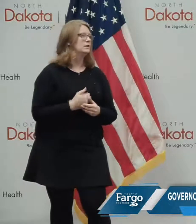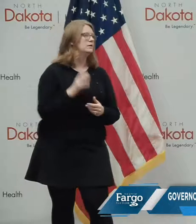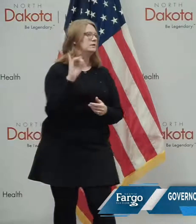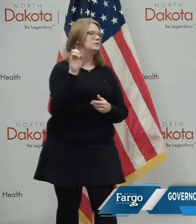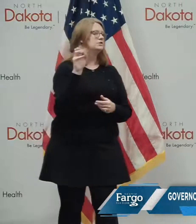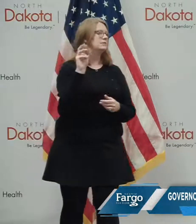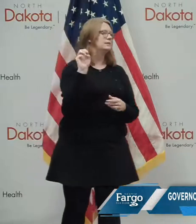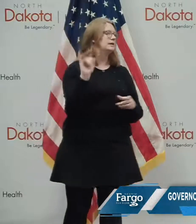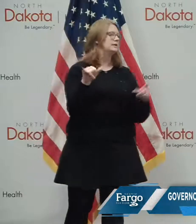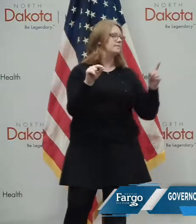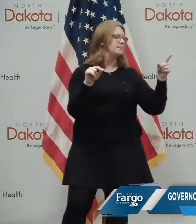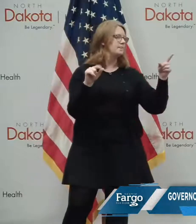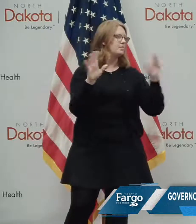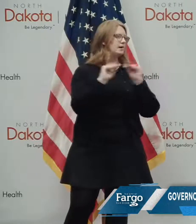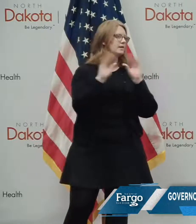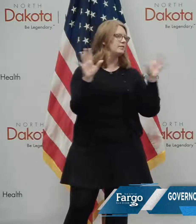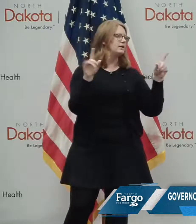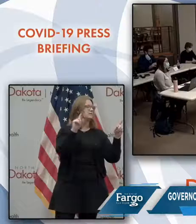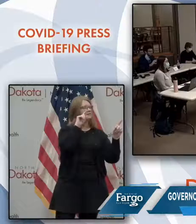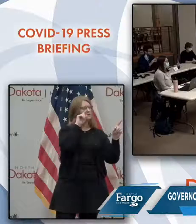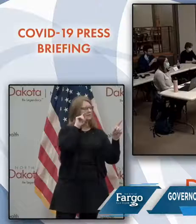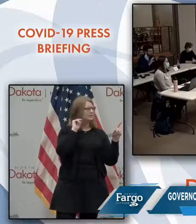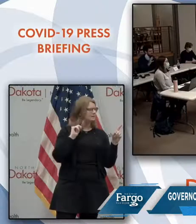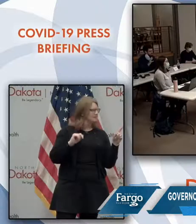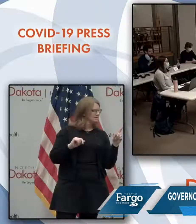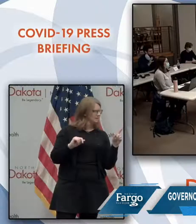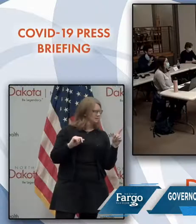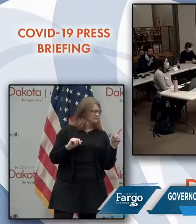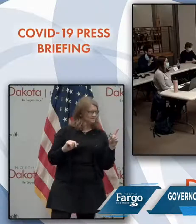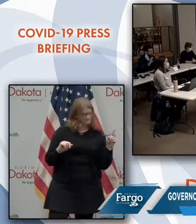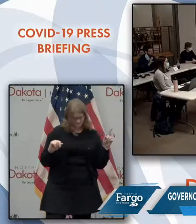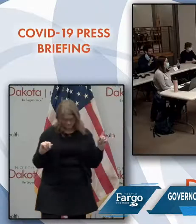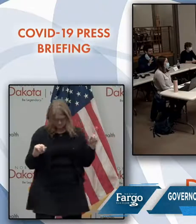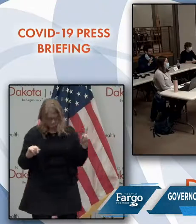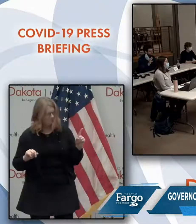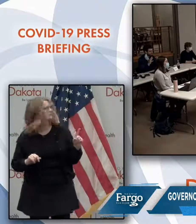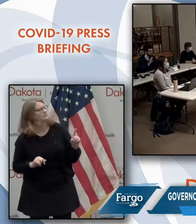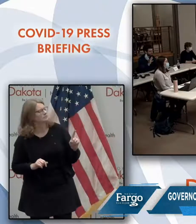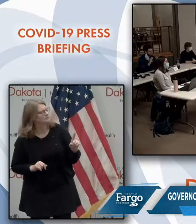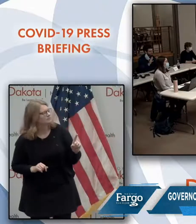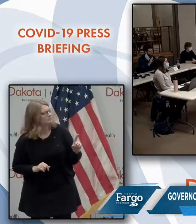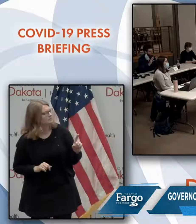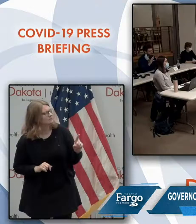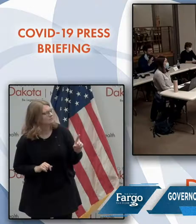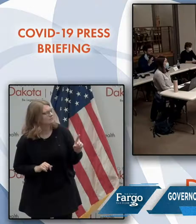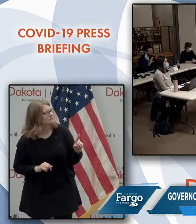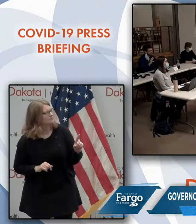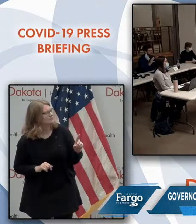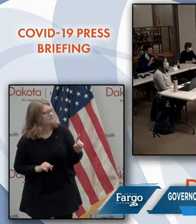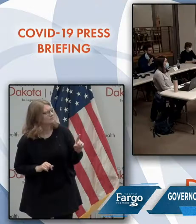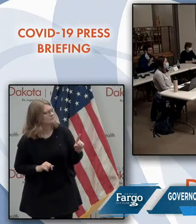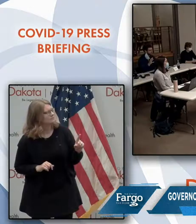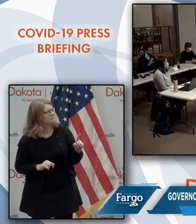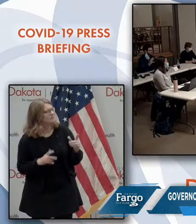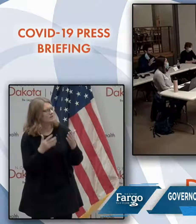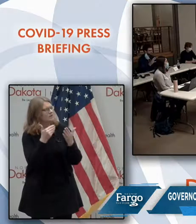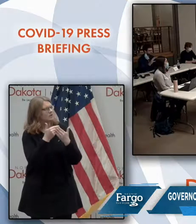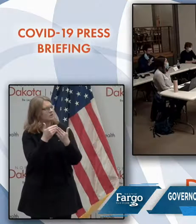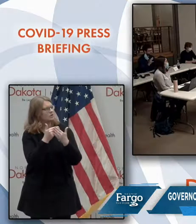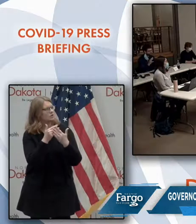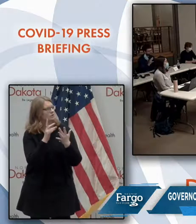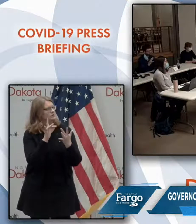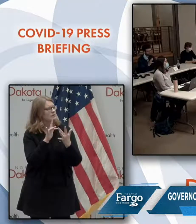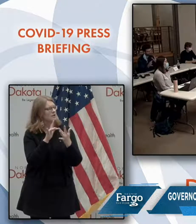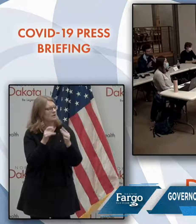I just had one clarification. I'm wondering, was there like a ubiquitous protocol for close contact quarantining at